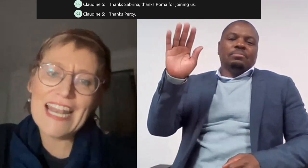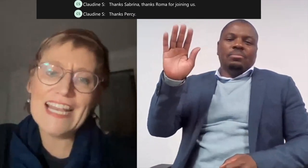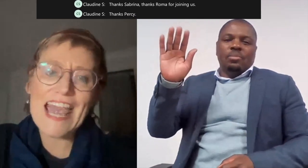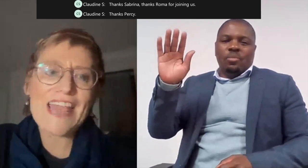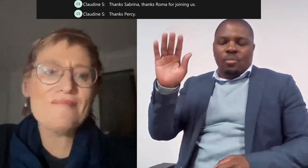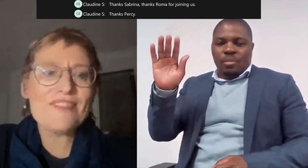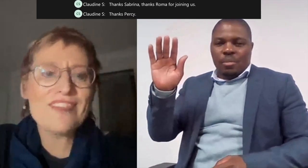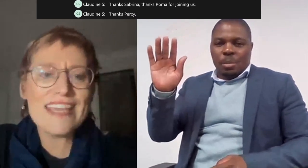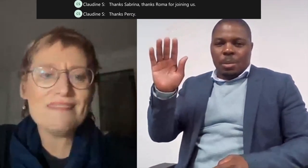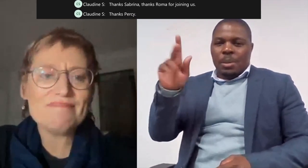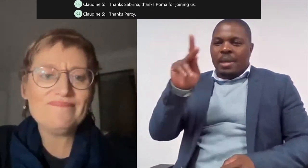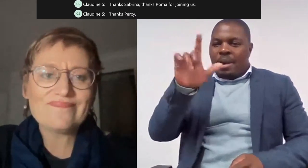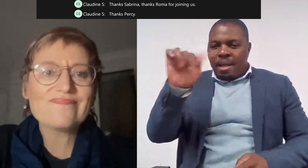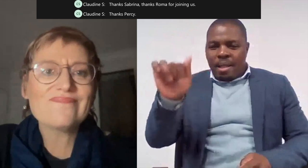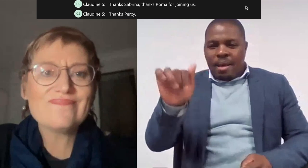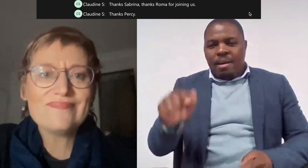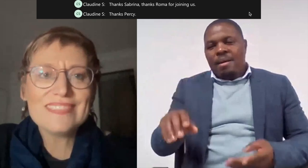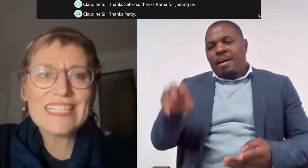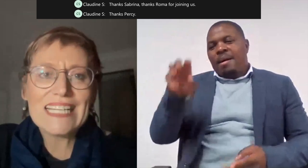Obviously, Kella and Marie.